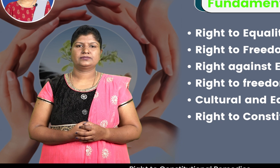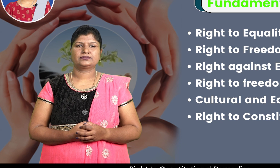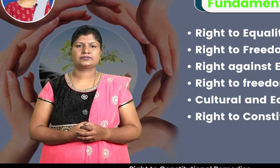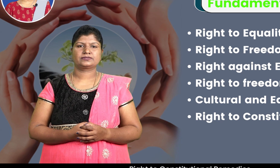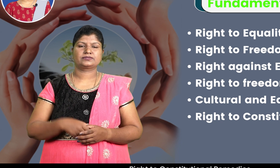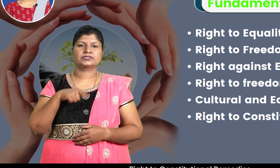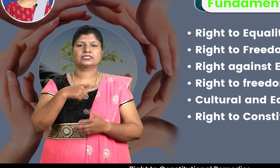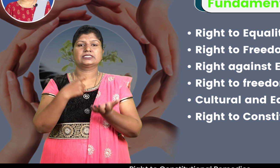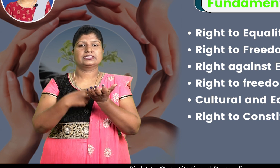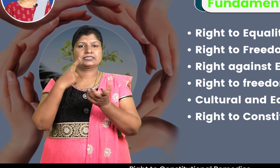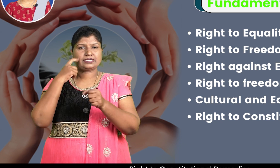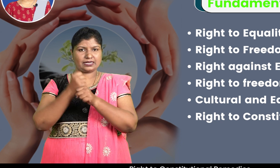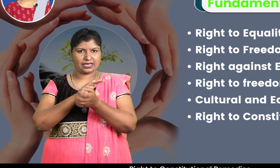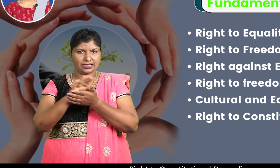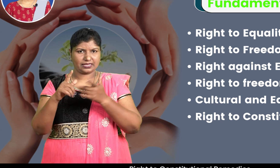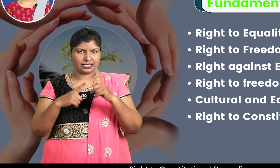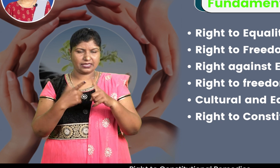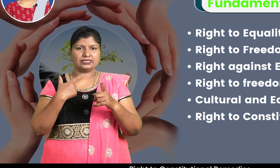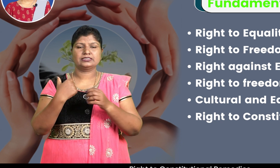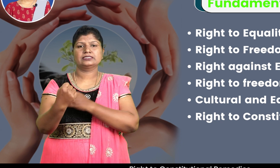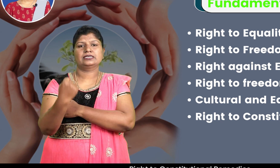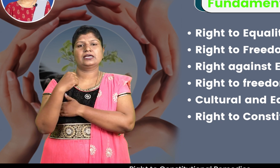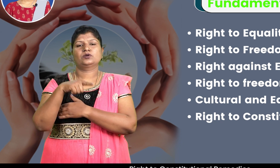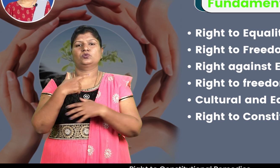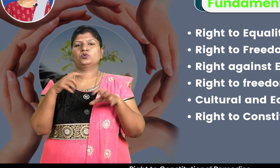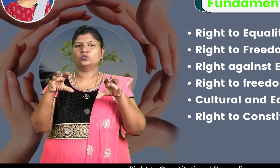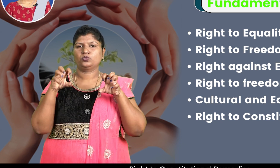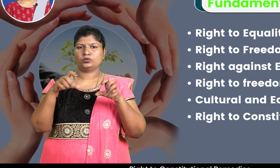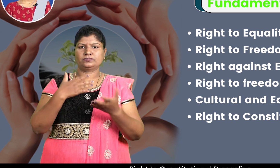right to constitutional remedies.